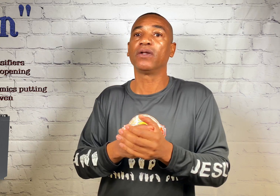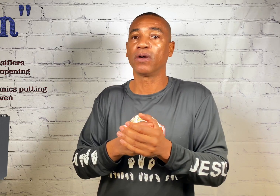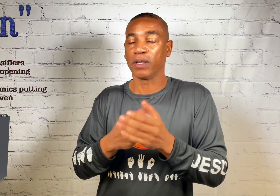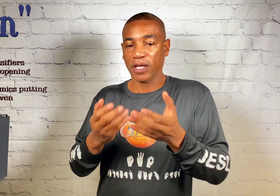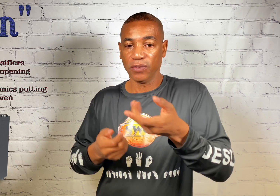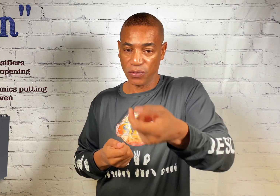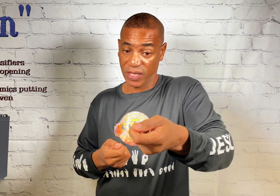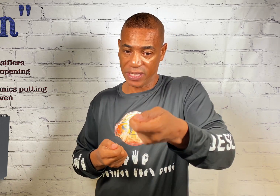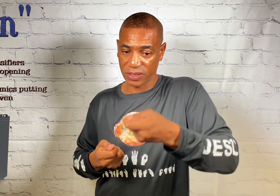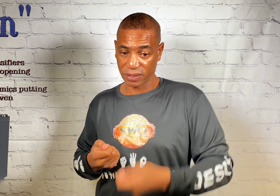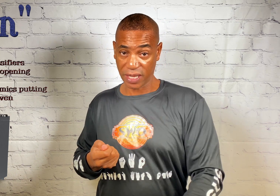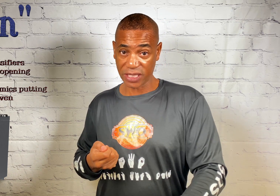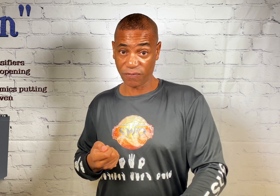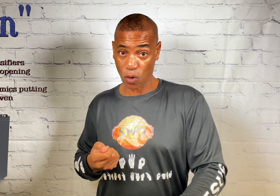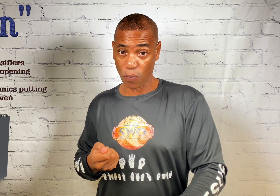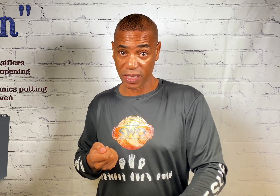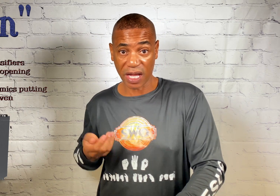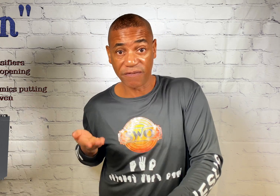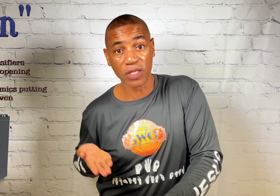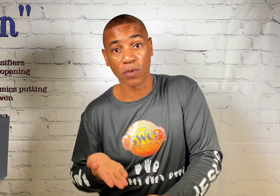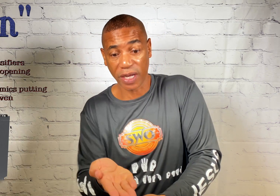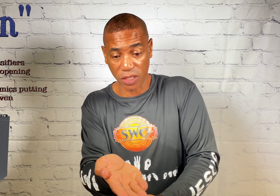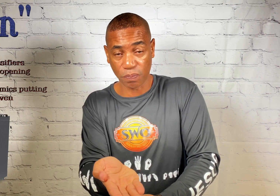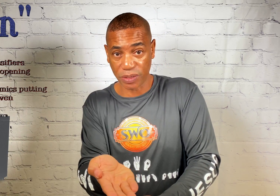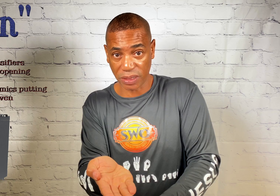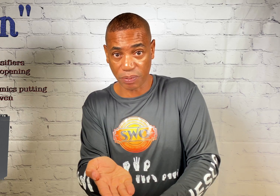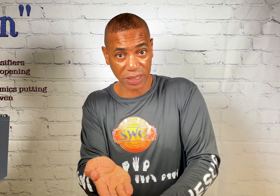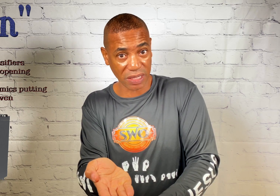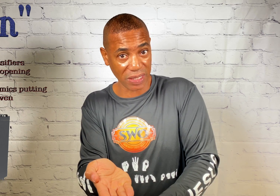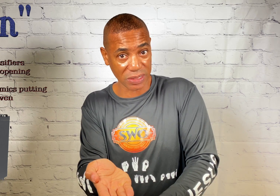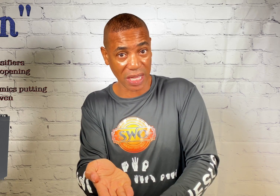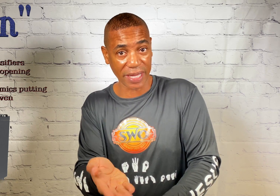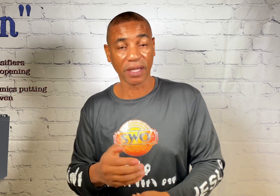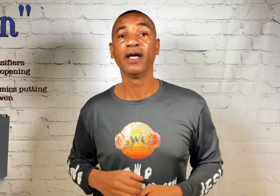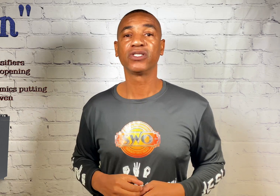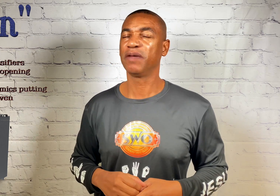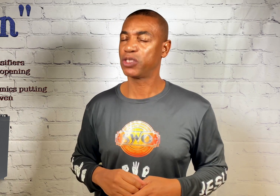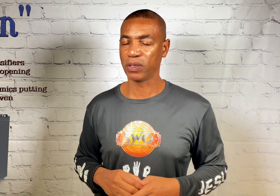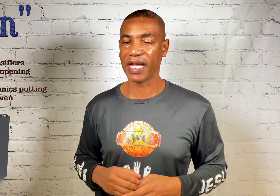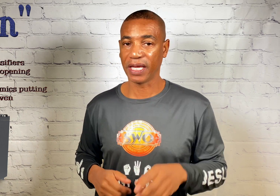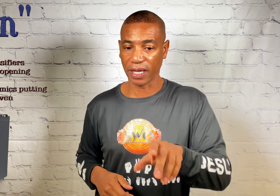or do this, as if you're opening the oven door and you're putting something inside. So let me show you that again.